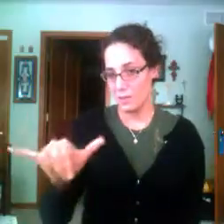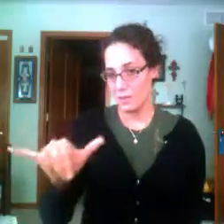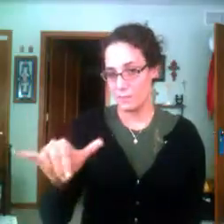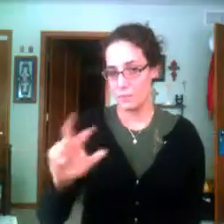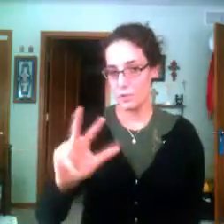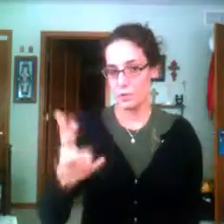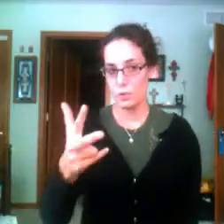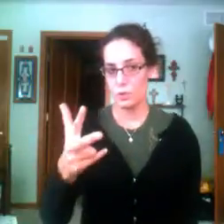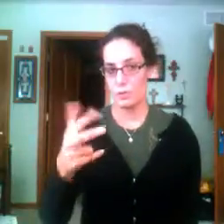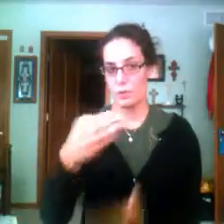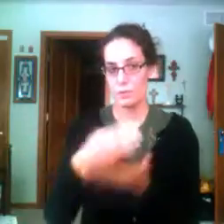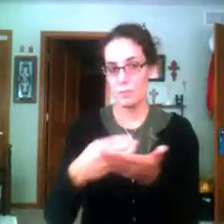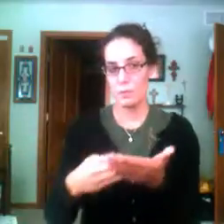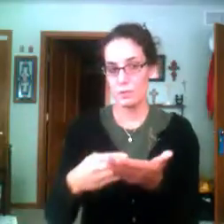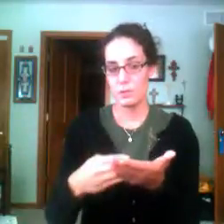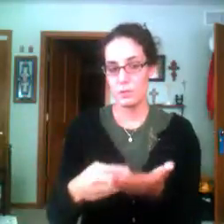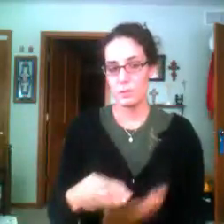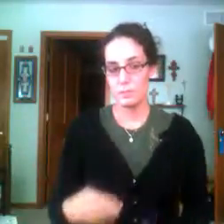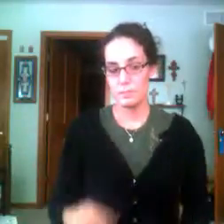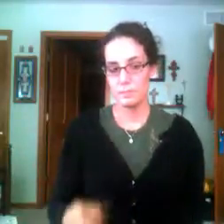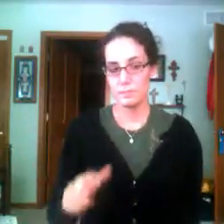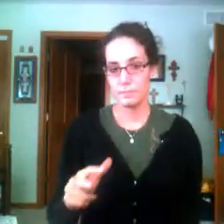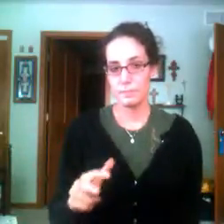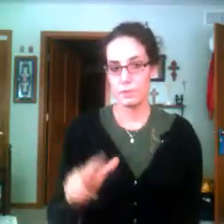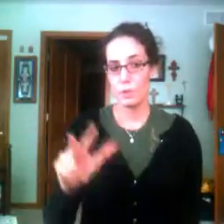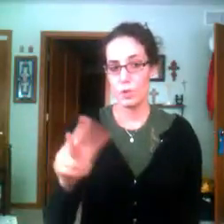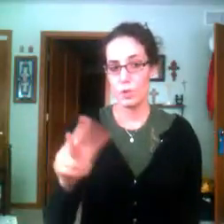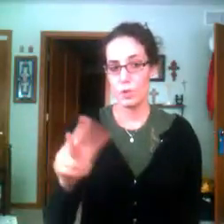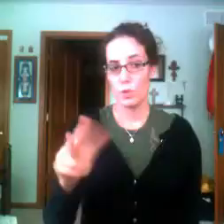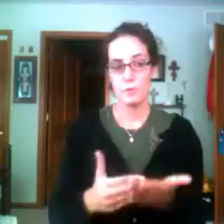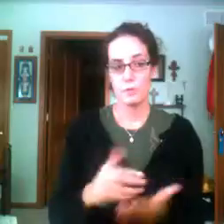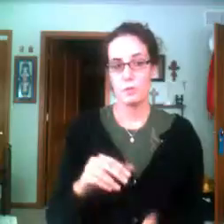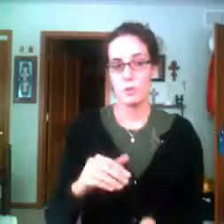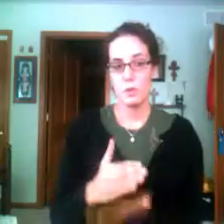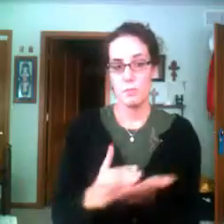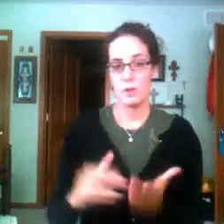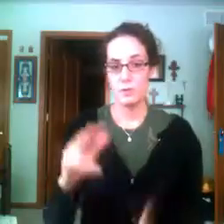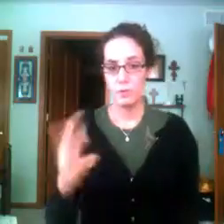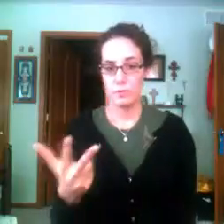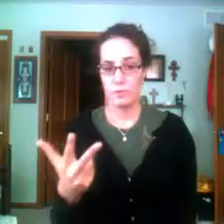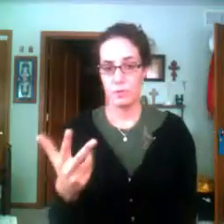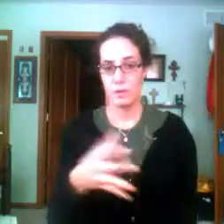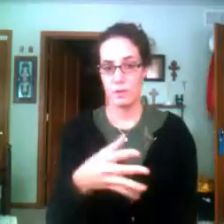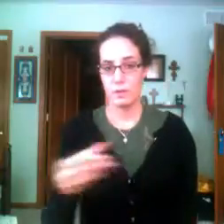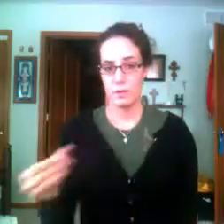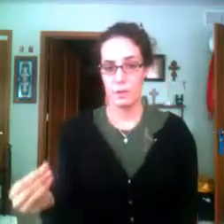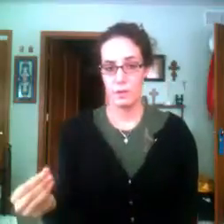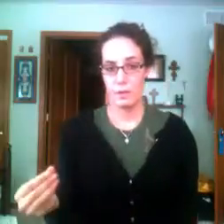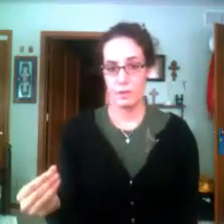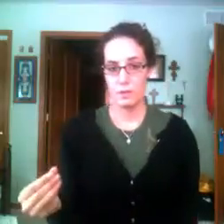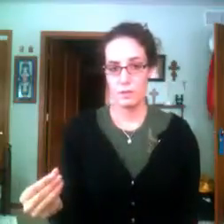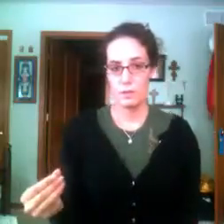parts. So parts of 3, and it looks like it's the 1,